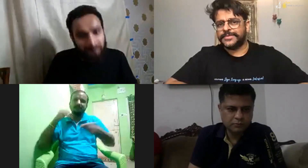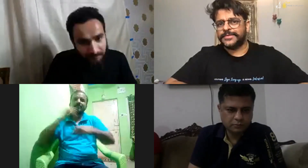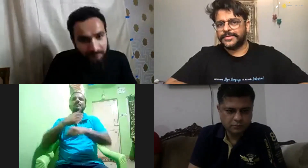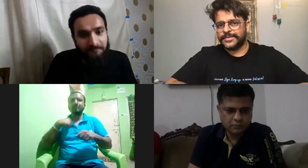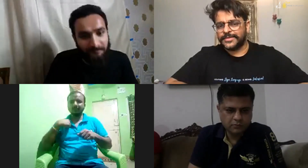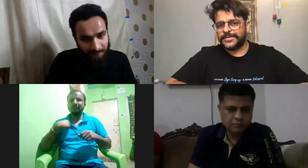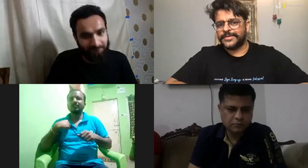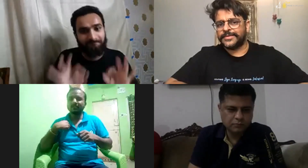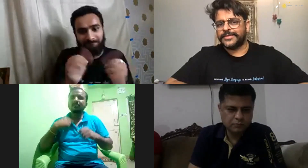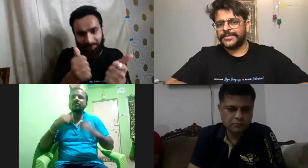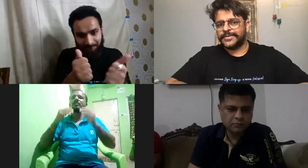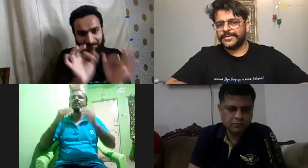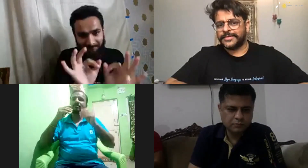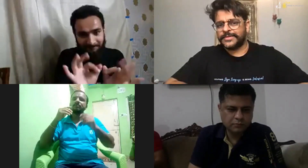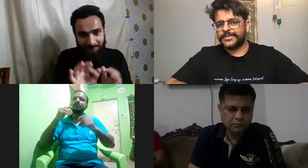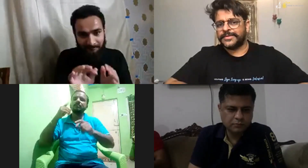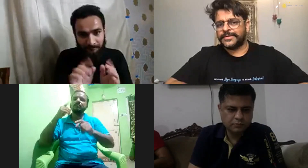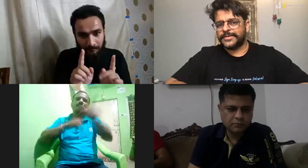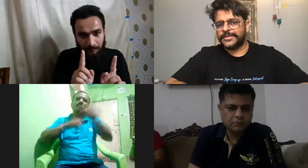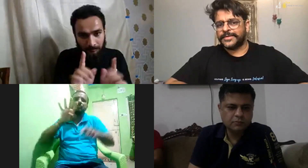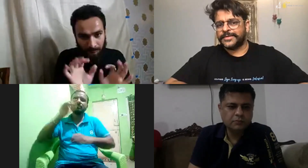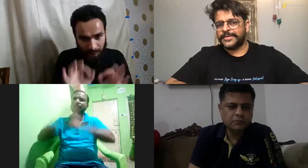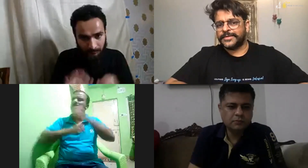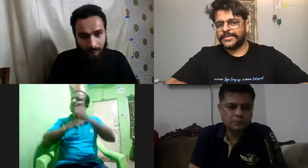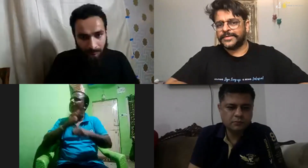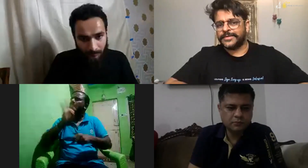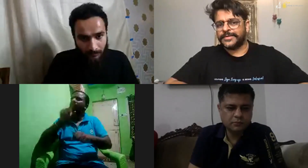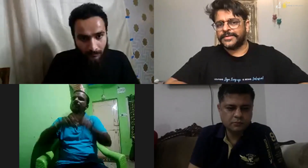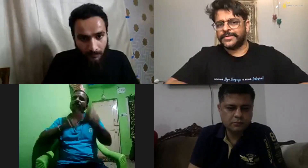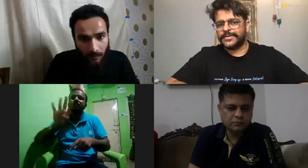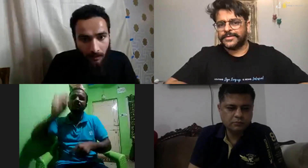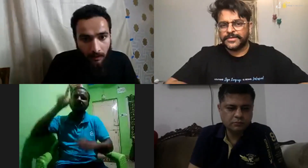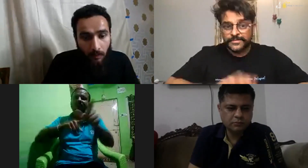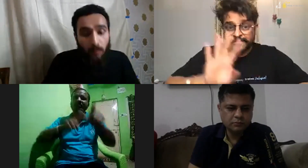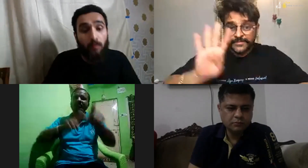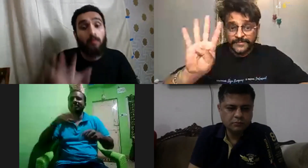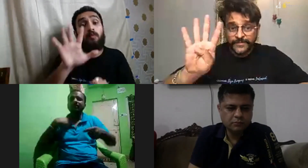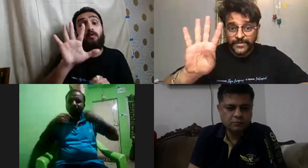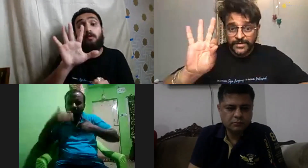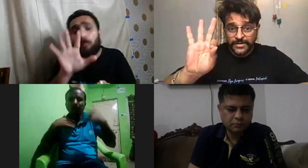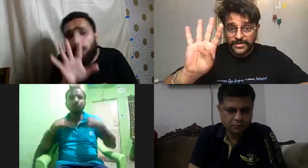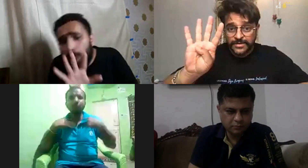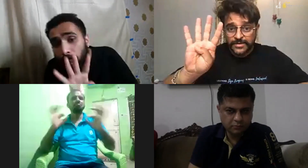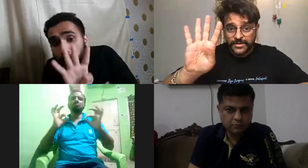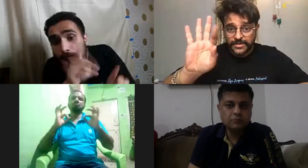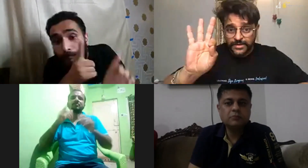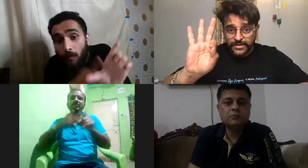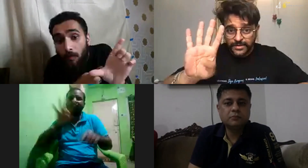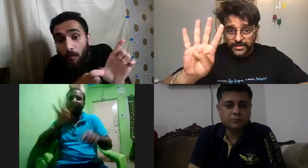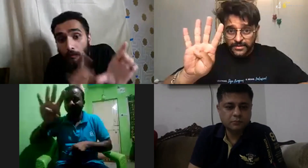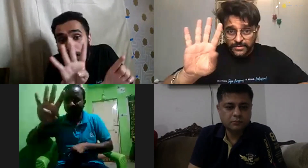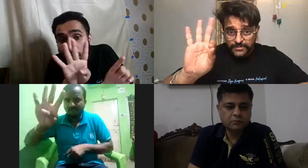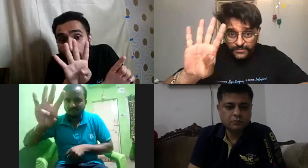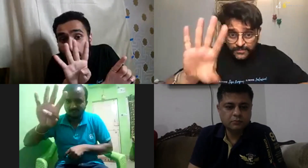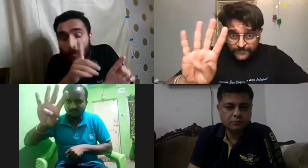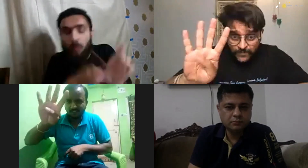I sell. I have a food business, Masala food. masala food. Been working since 4 years.